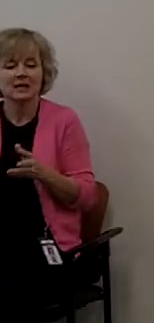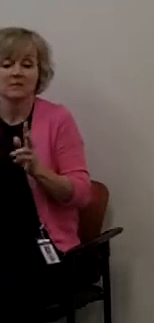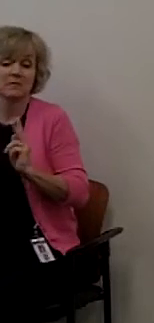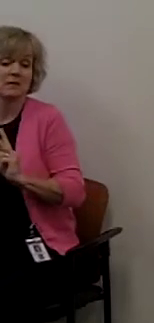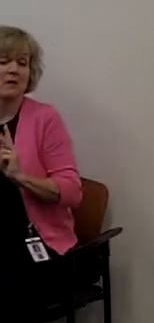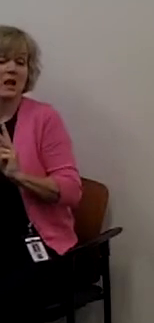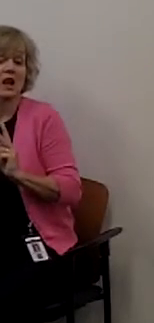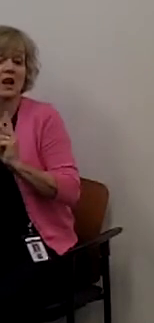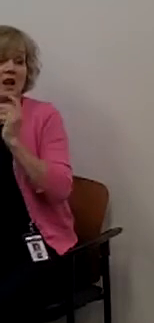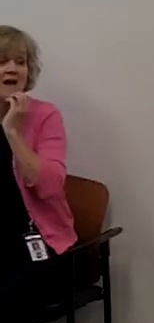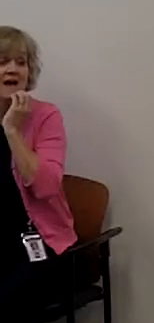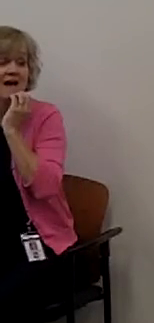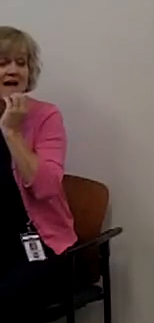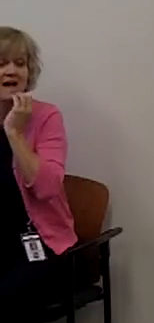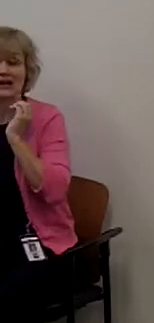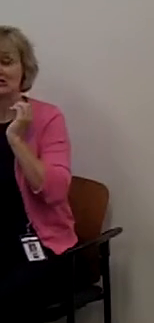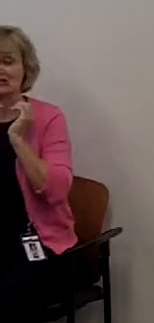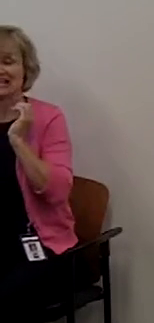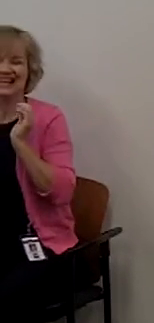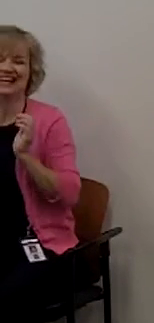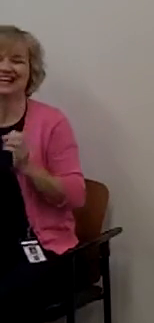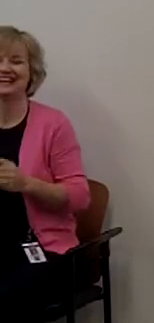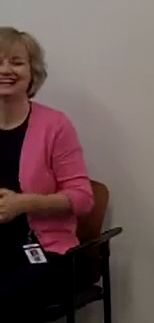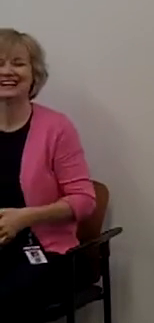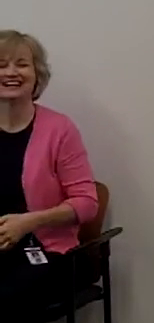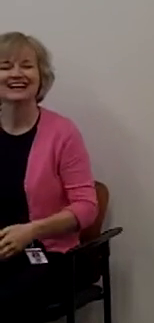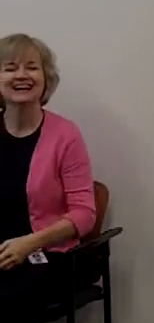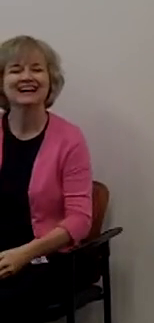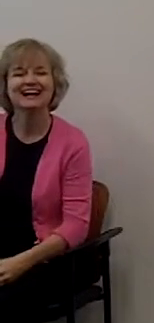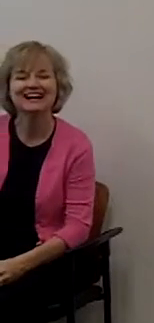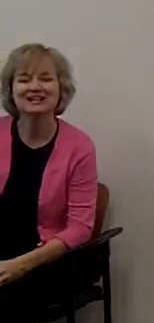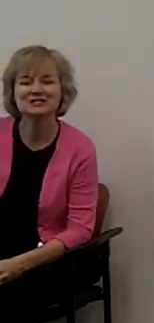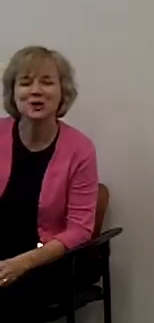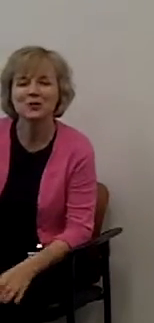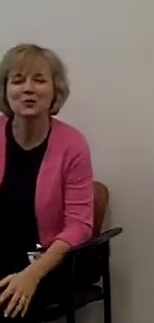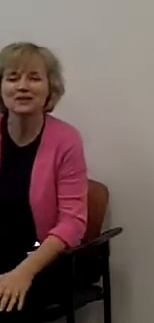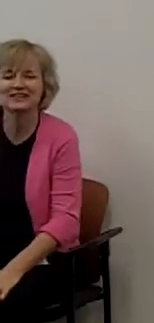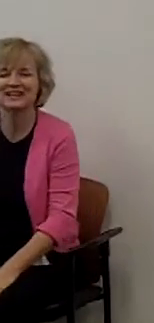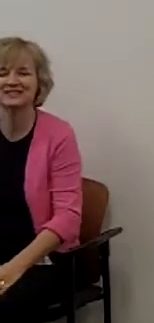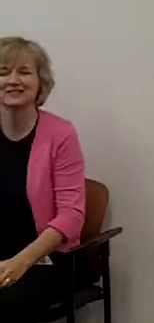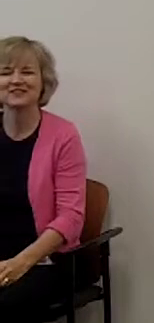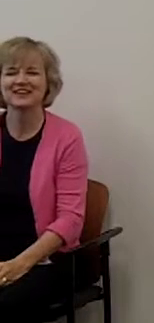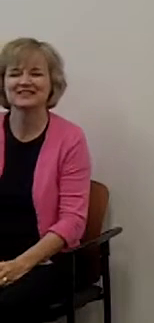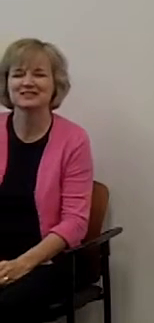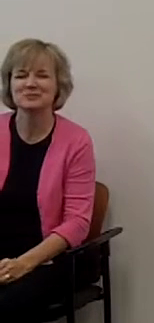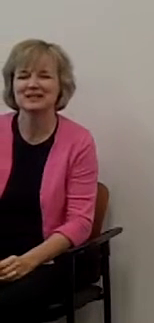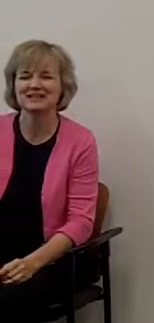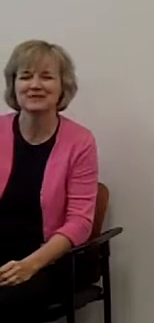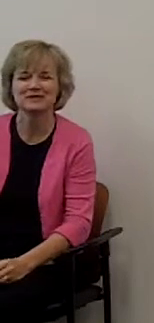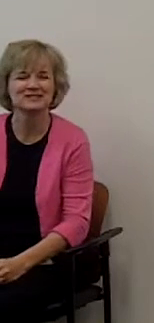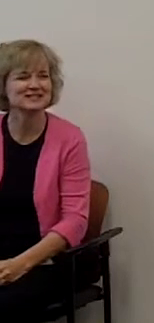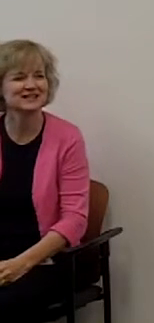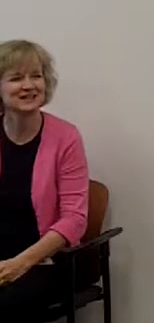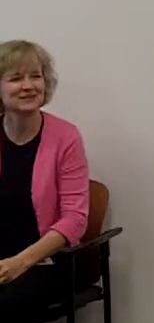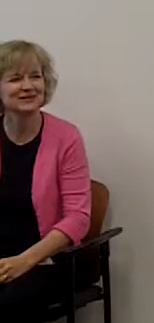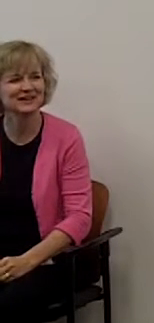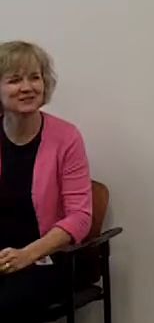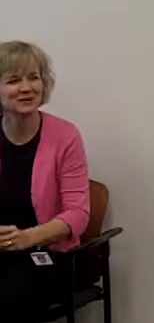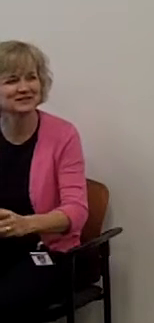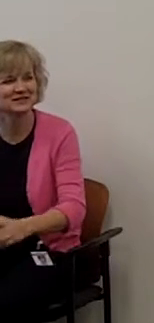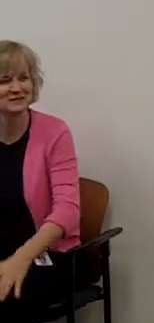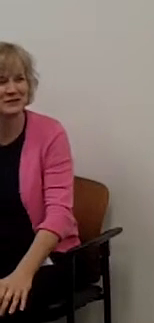are drinking. So, yeah. So what kinds of things do you mean in business?